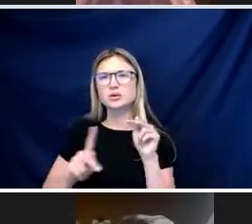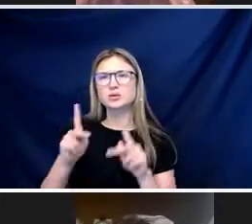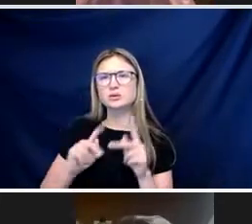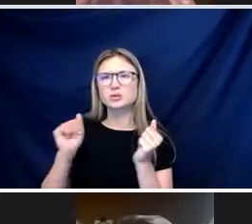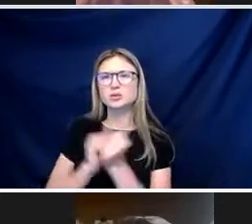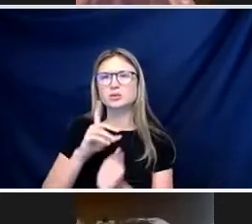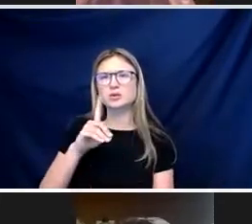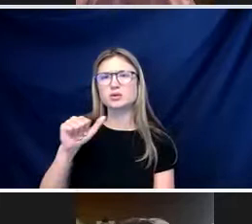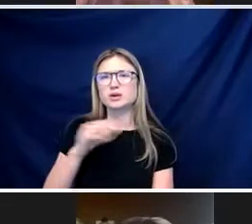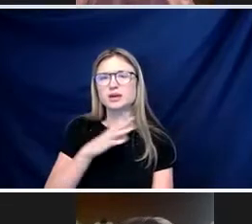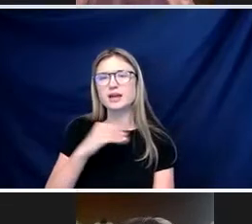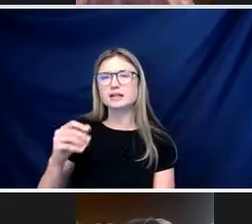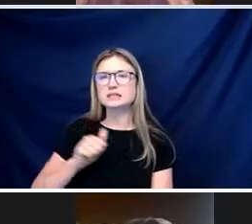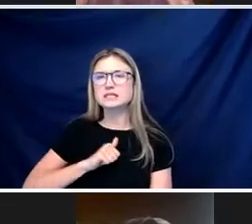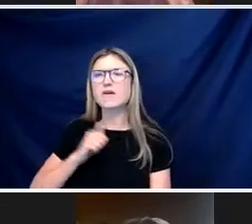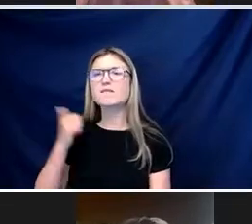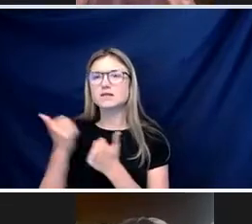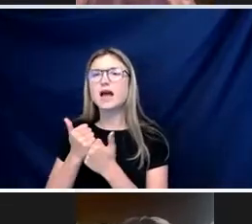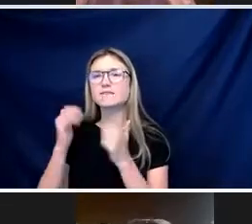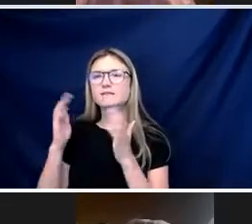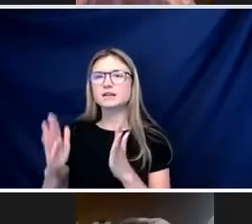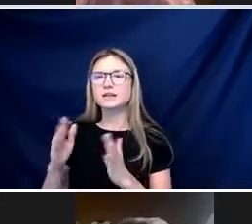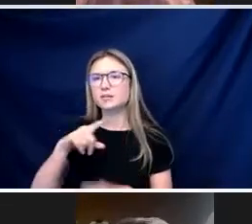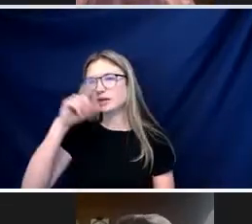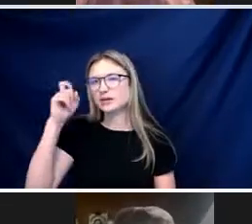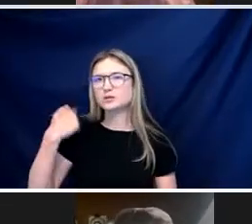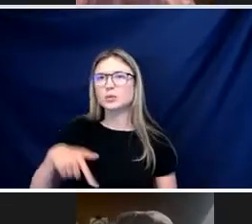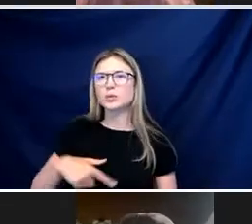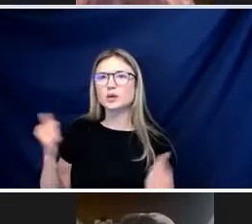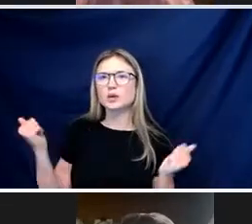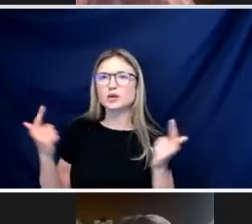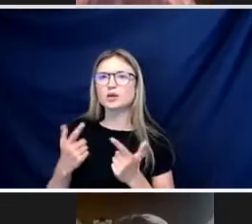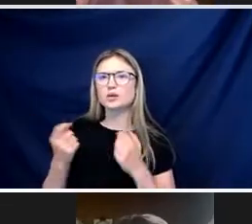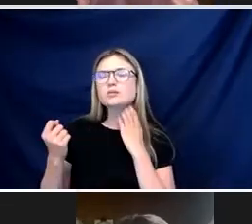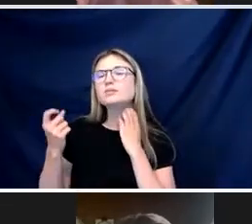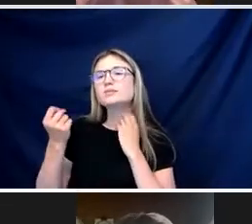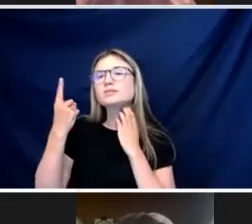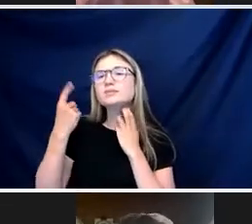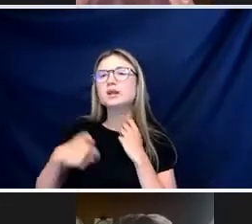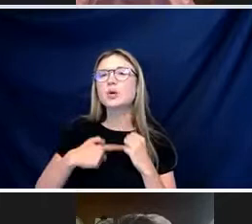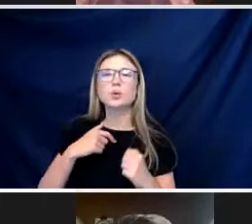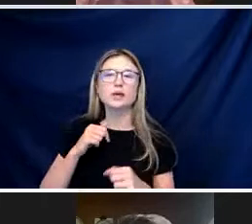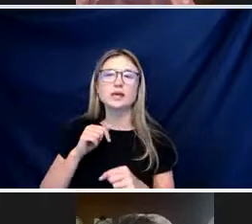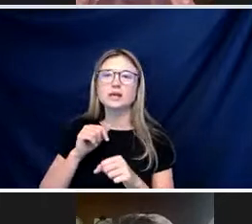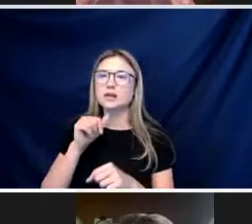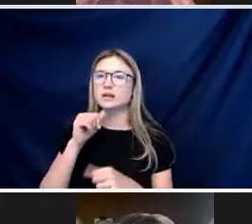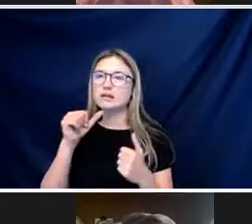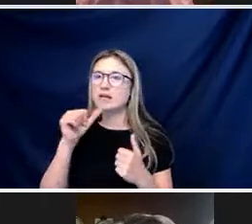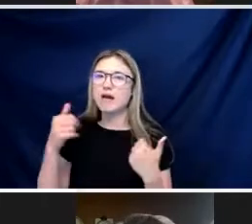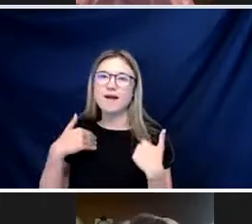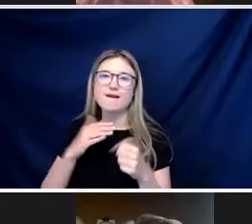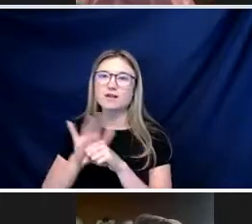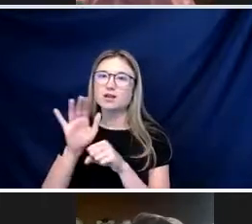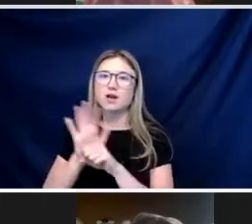our self-advocates, because I think we all understand that we lack a lot of role models and